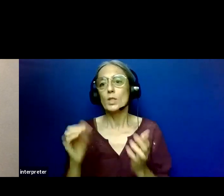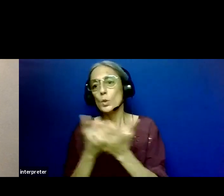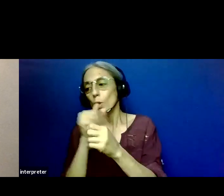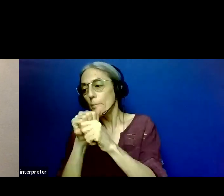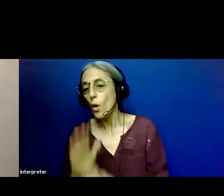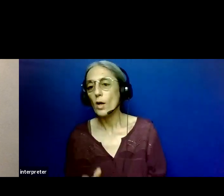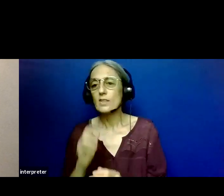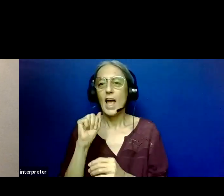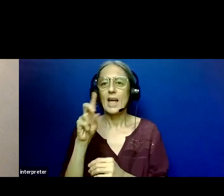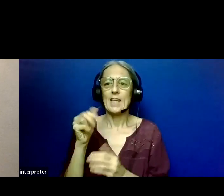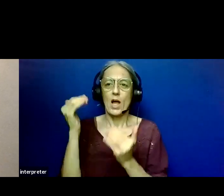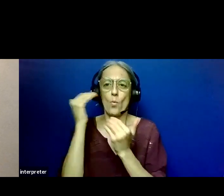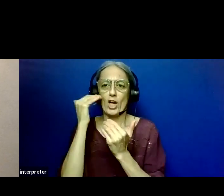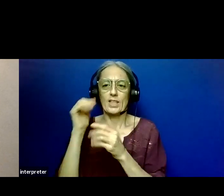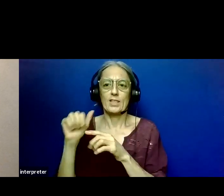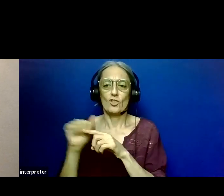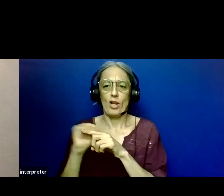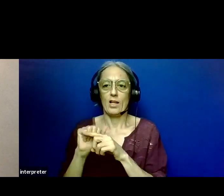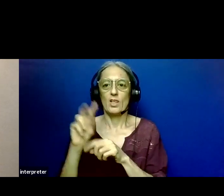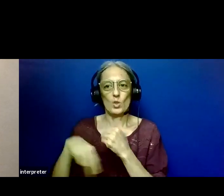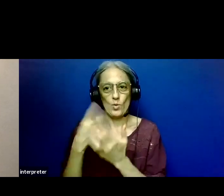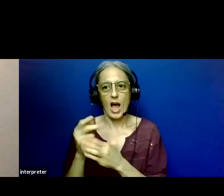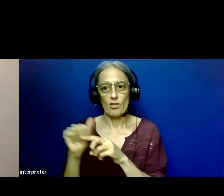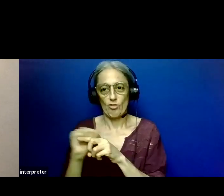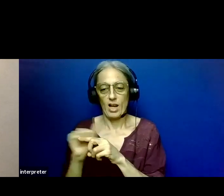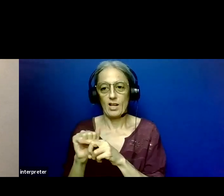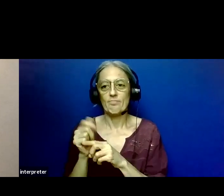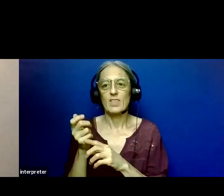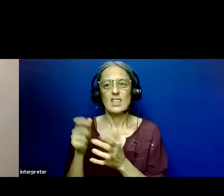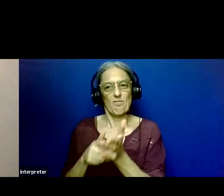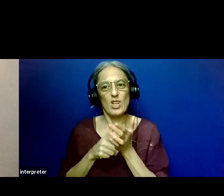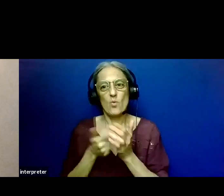2 hours long and it was mandated by the Department of Justice, and it's awesome training.